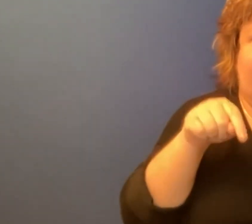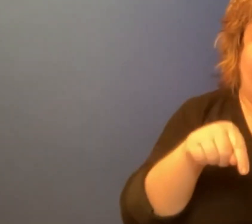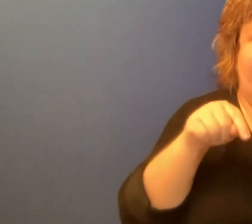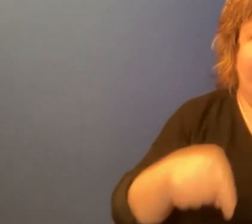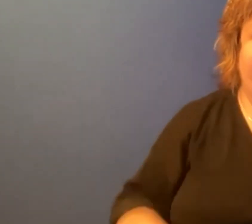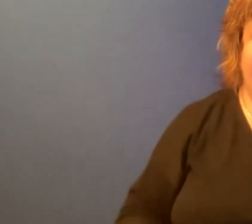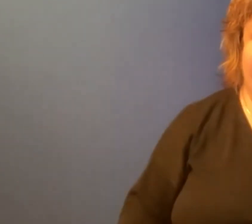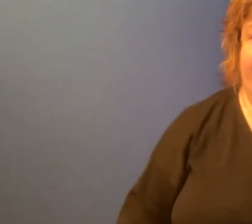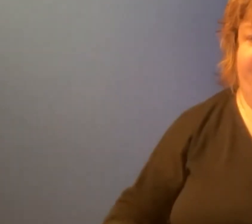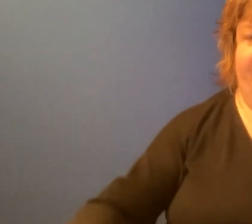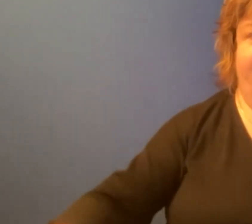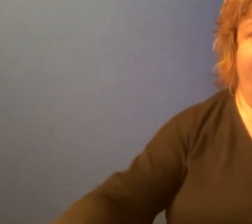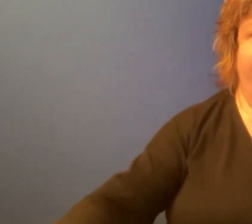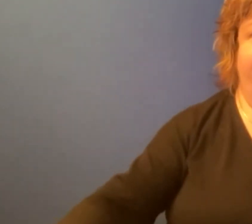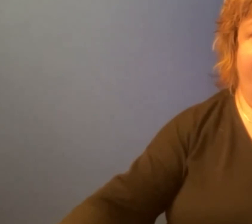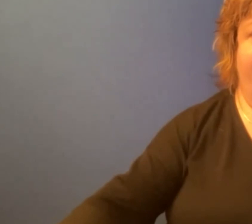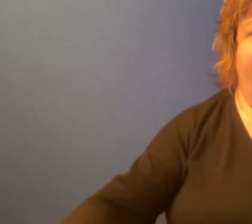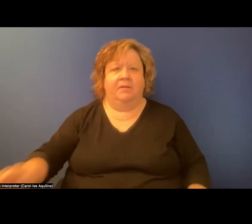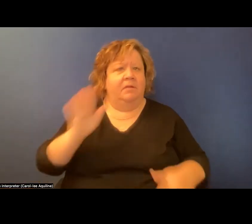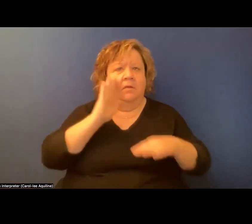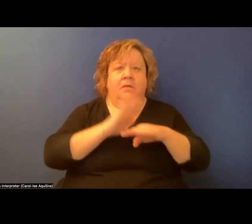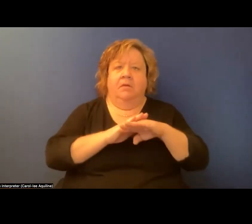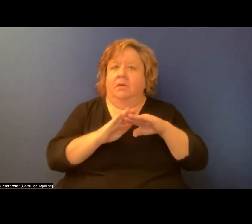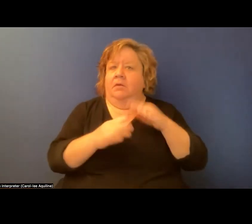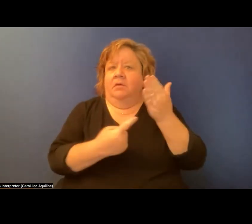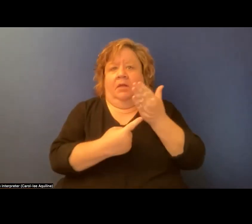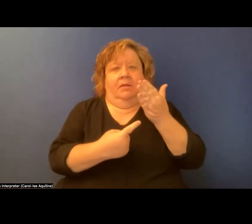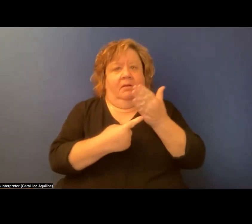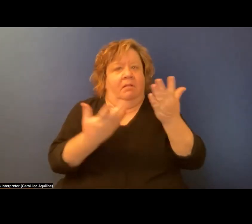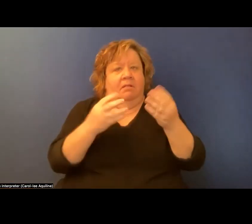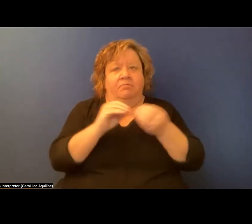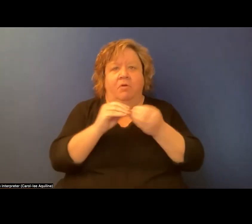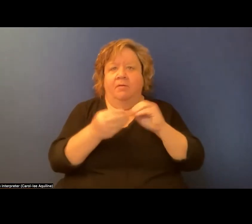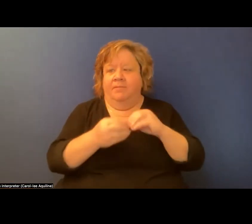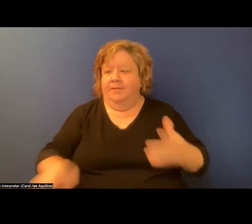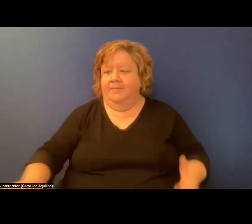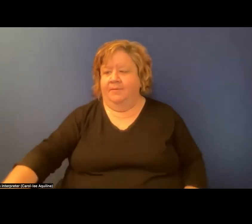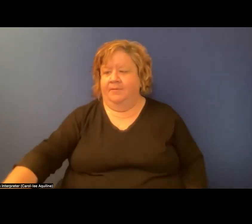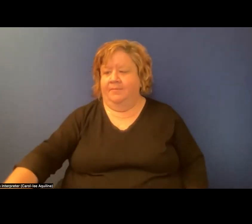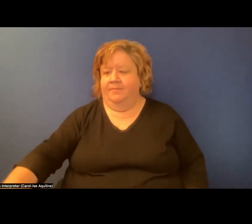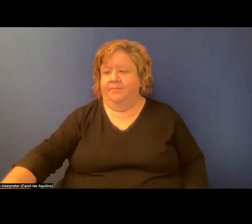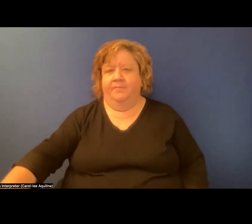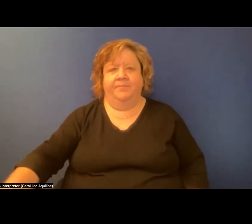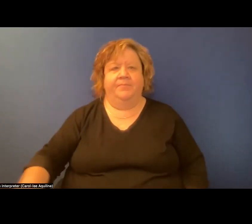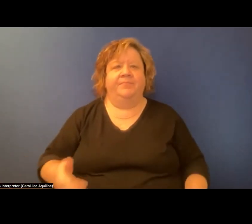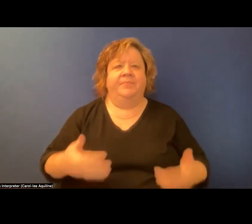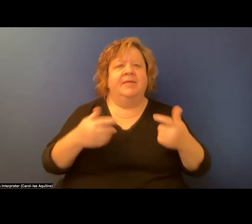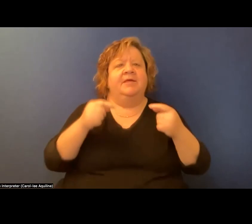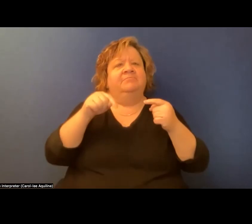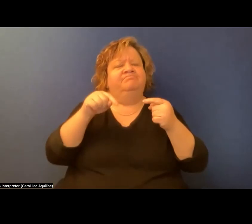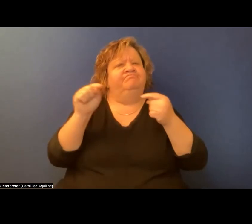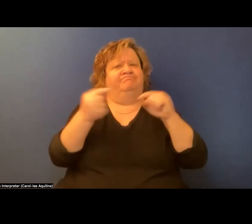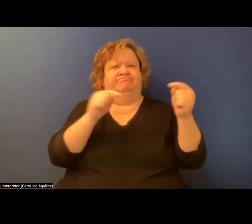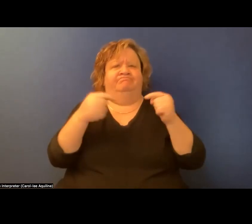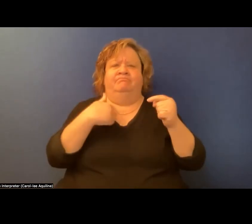Yes, sorry about the technical difficulties. Excellent discussion. So like Christine, I want to give a warm thanks to everybody.